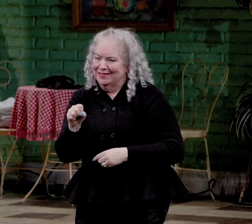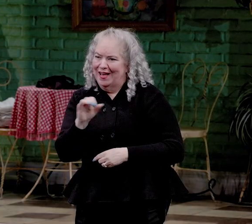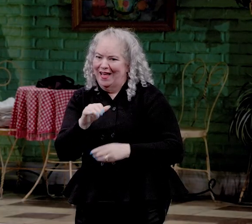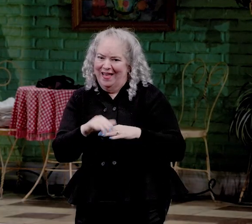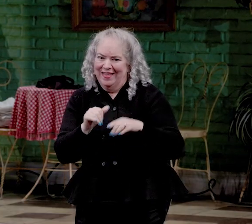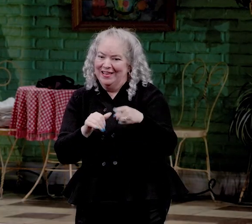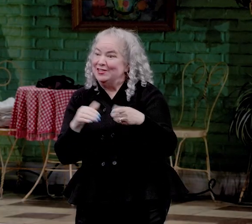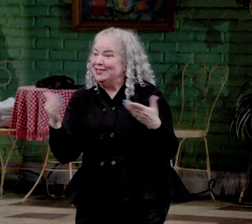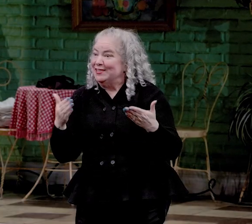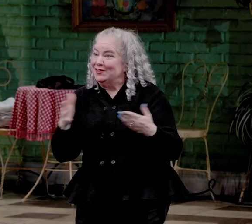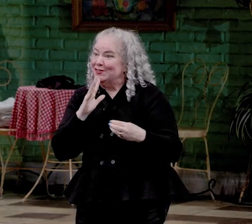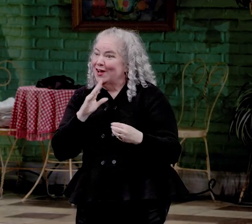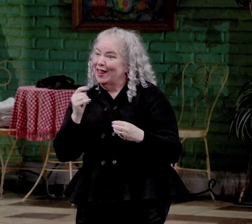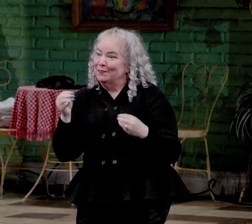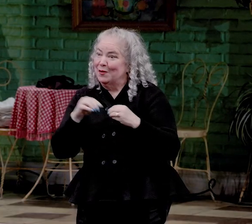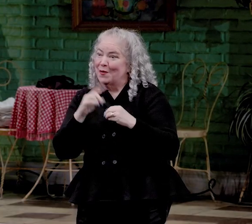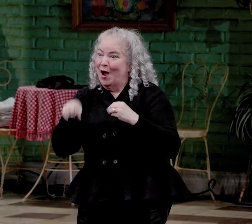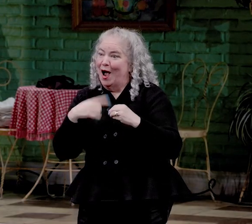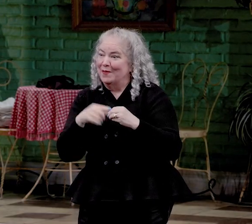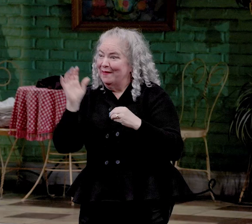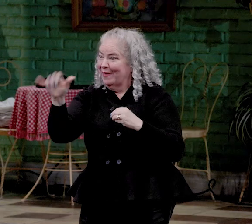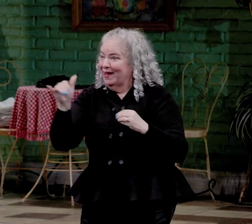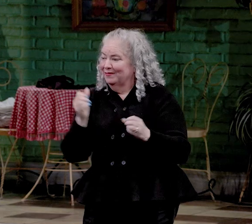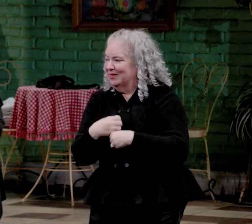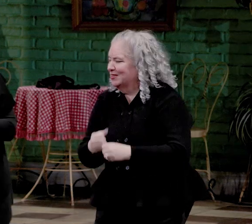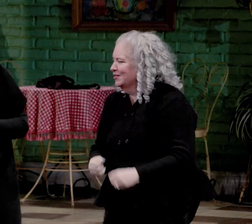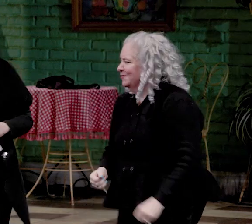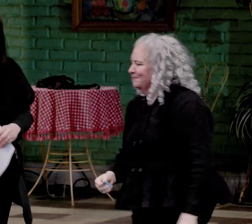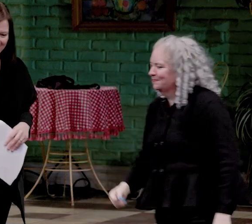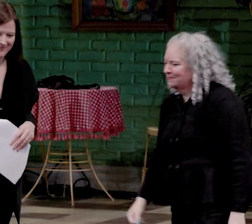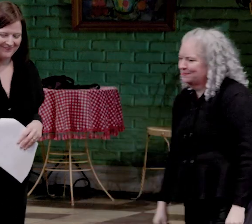And she's here to tell you a little bit more about that.